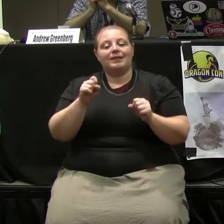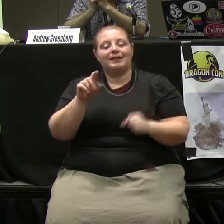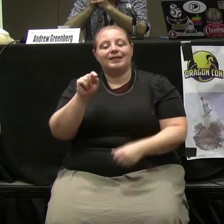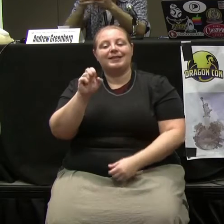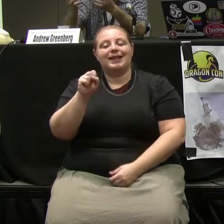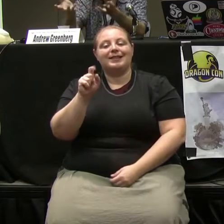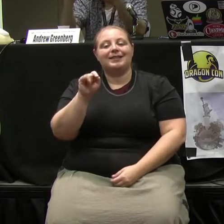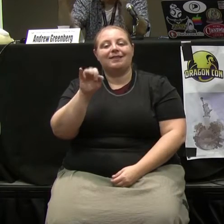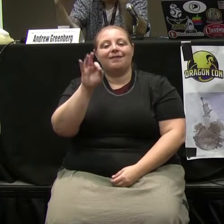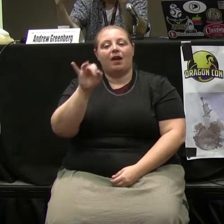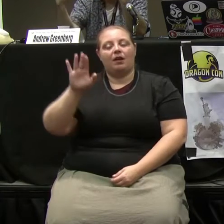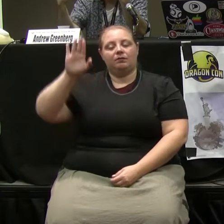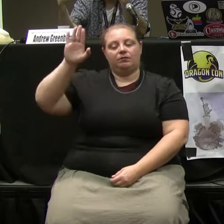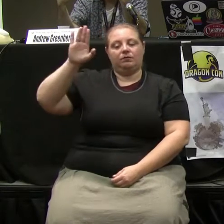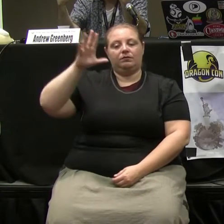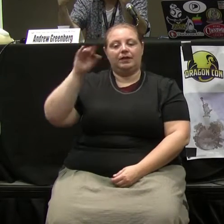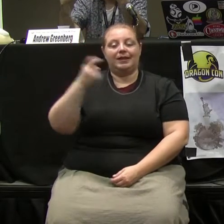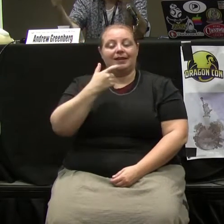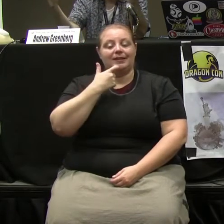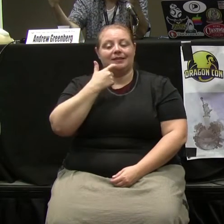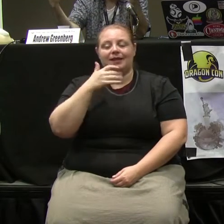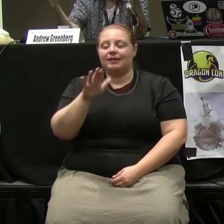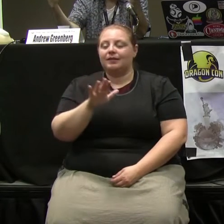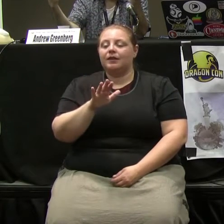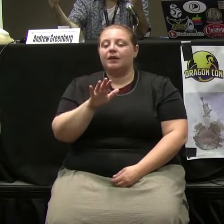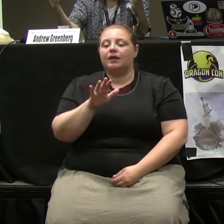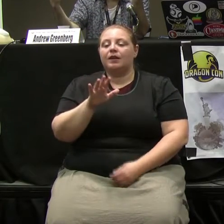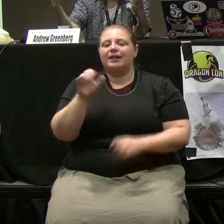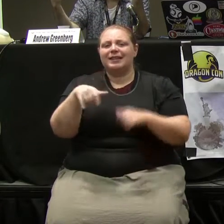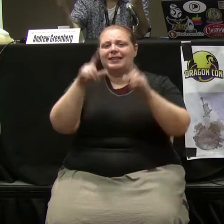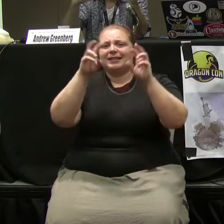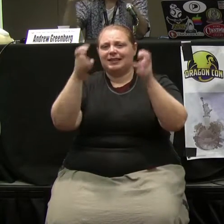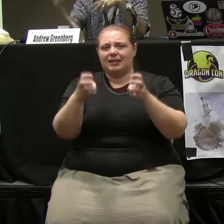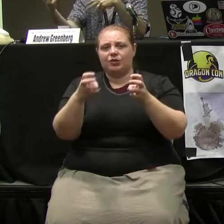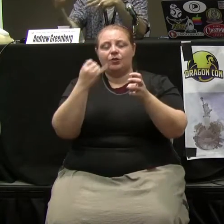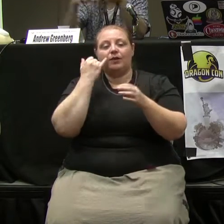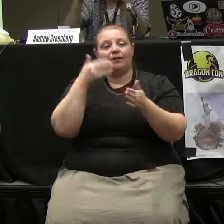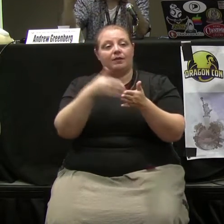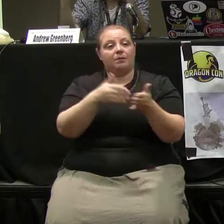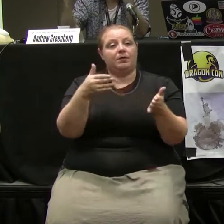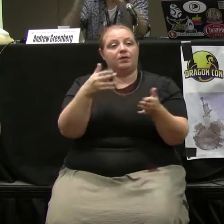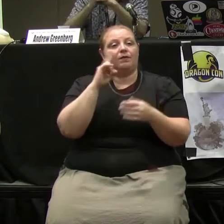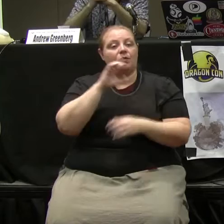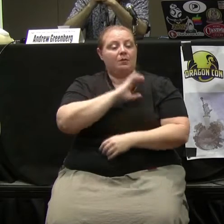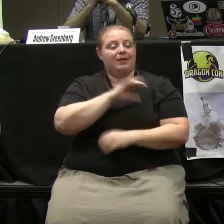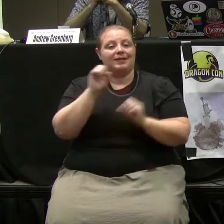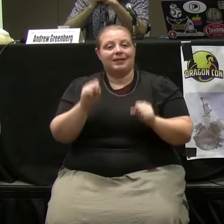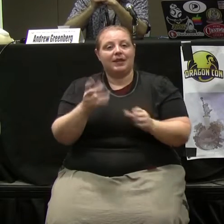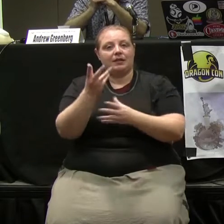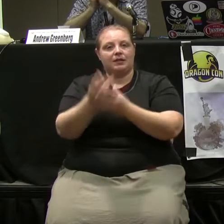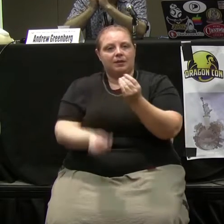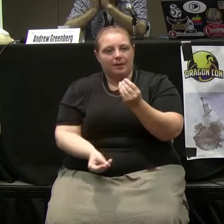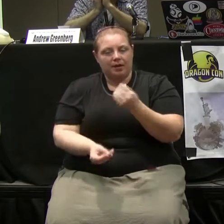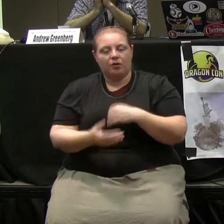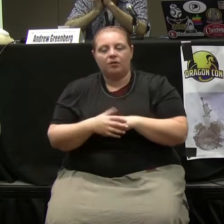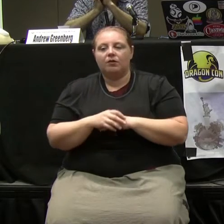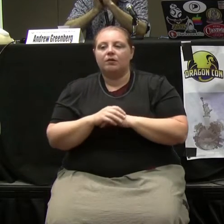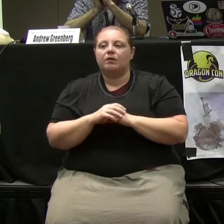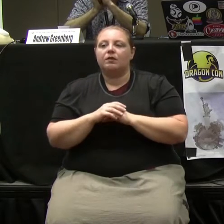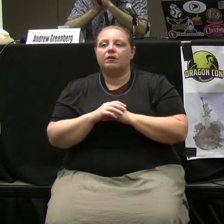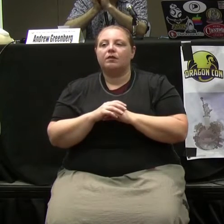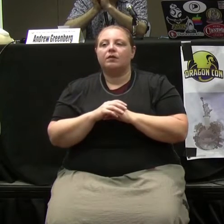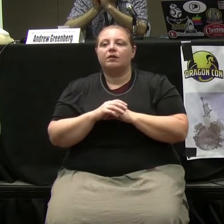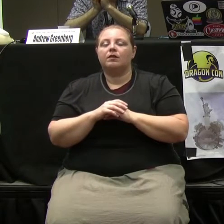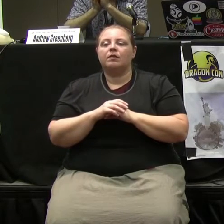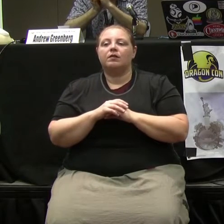proceedings. And they've raised this as an issue where suddenly, even in the face of opposition police, this can disappear. So it can be